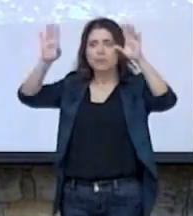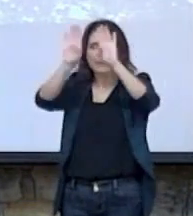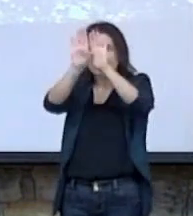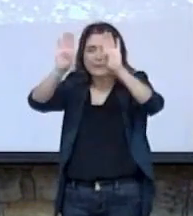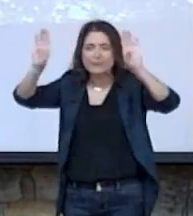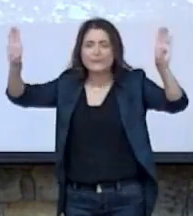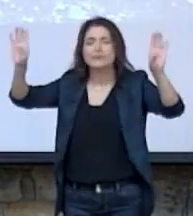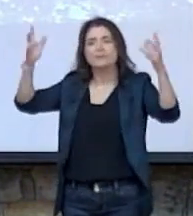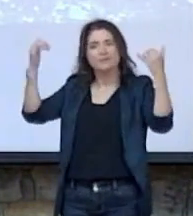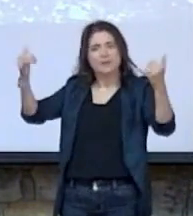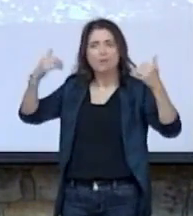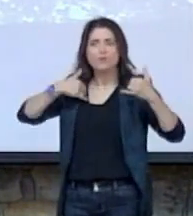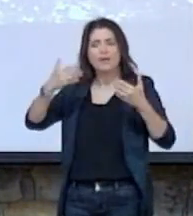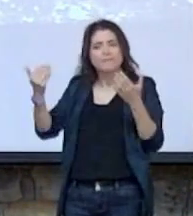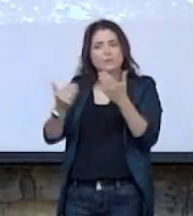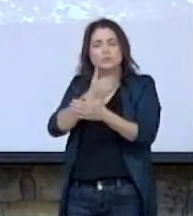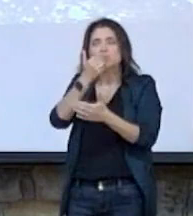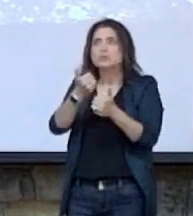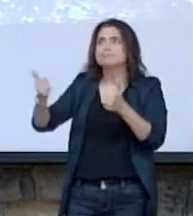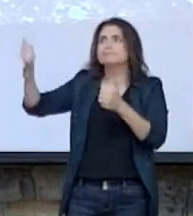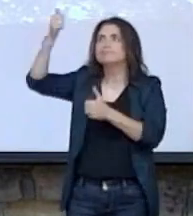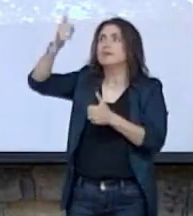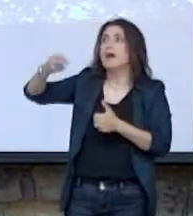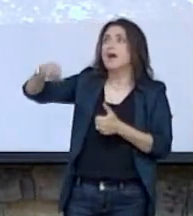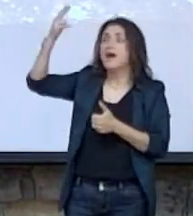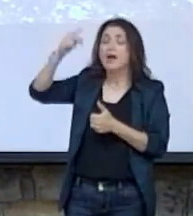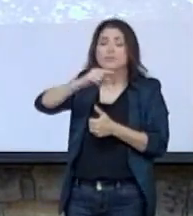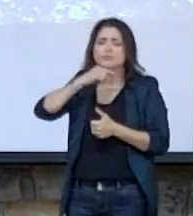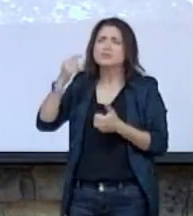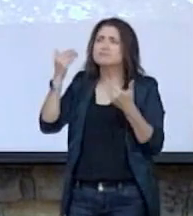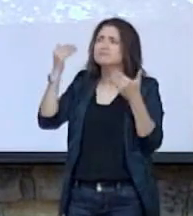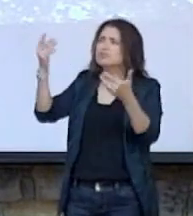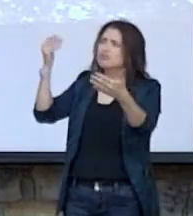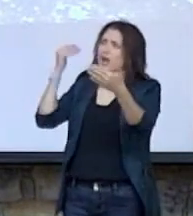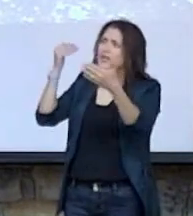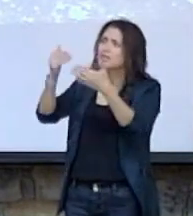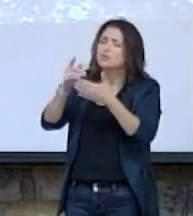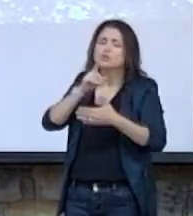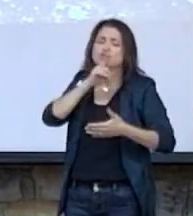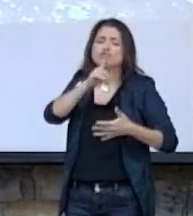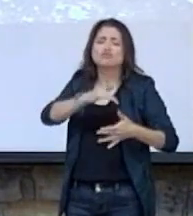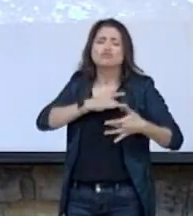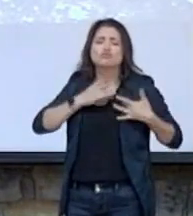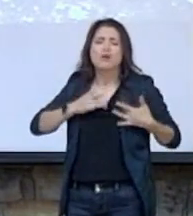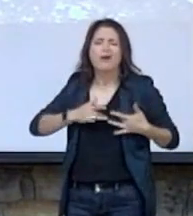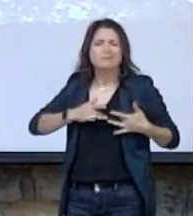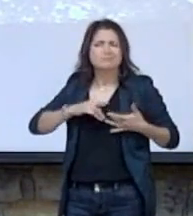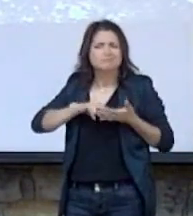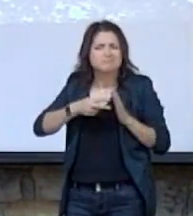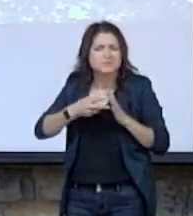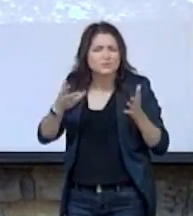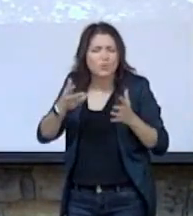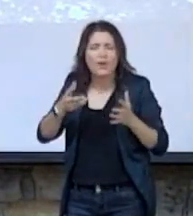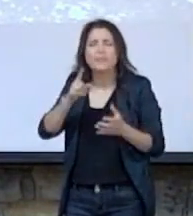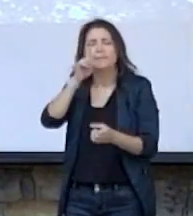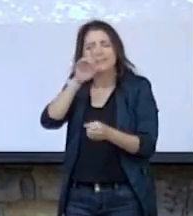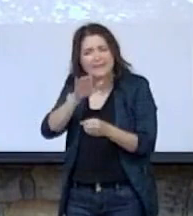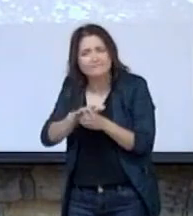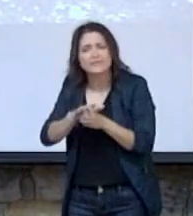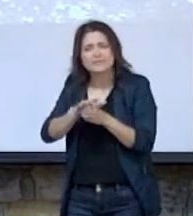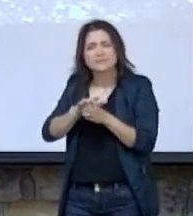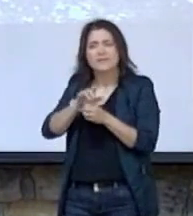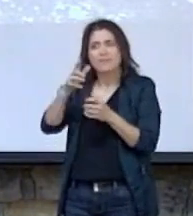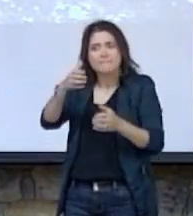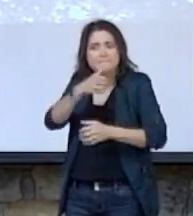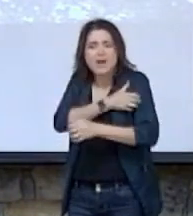high priest over the house of God, let us draw near with a true heart. A true heart is what? It's one that believes in the power of this second